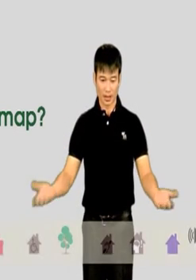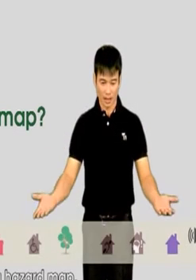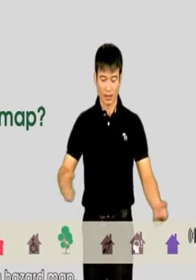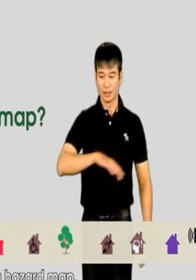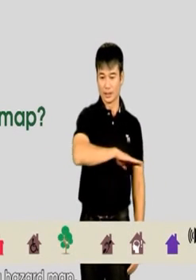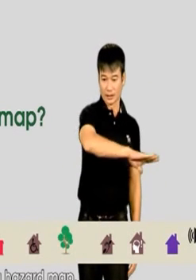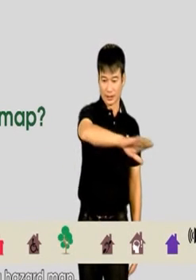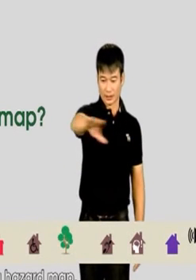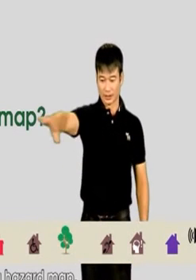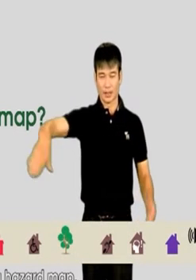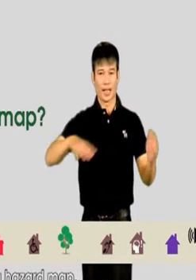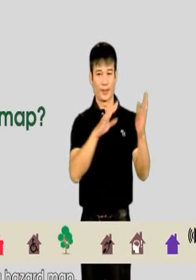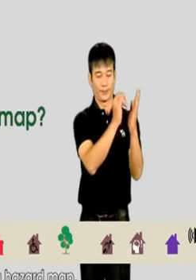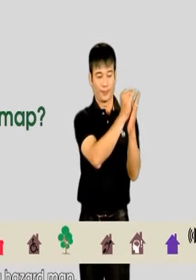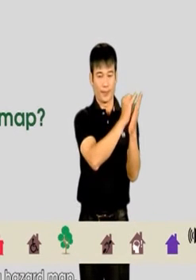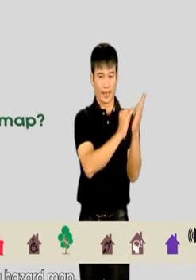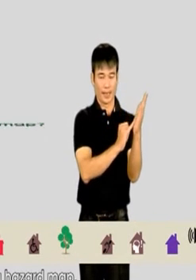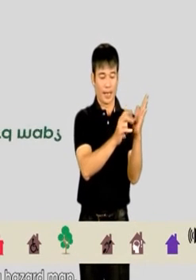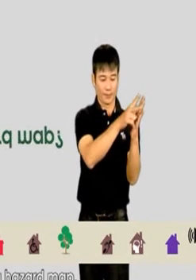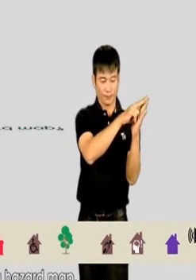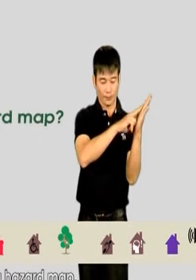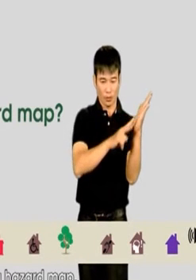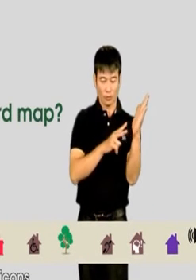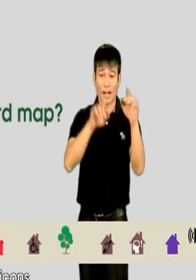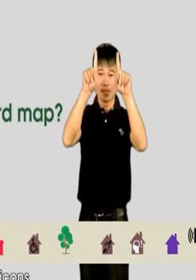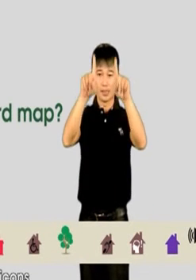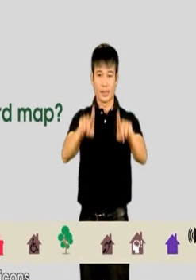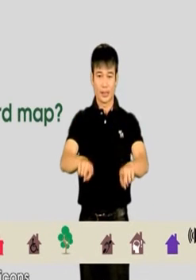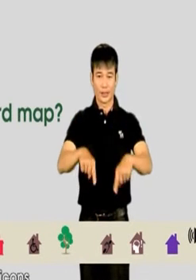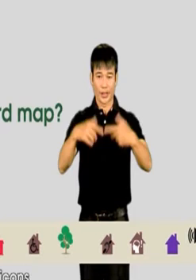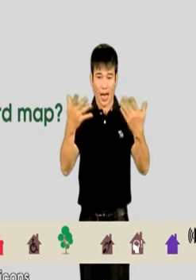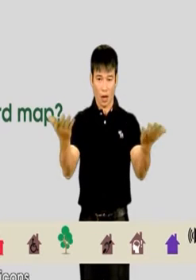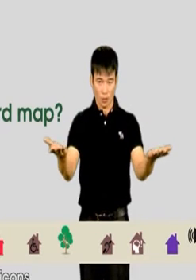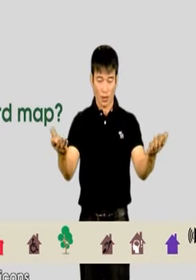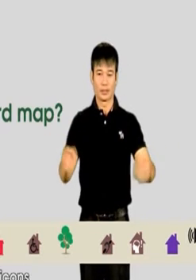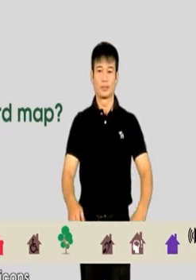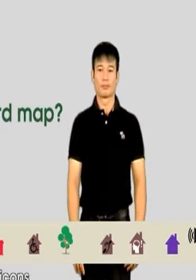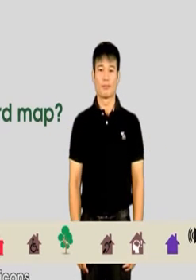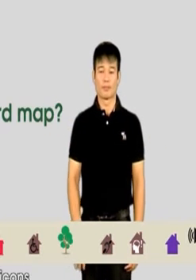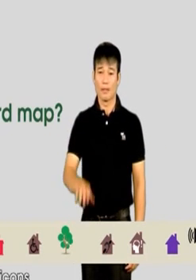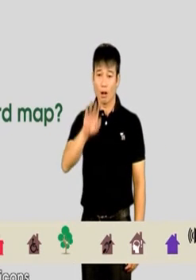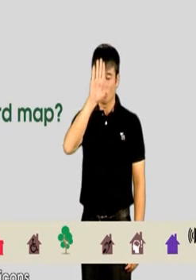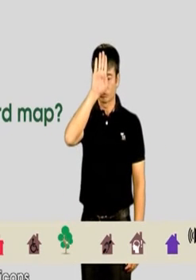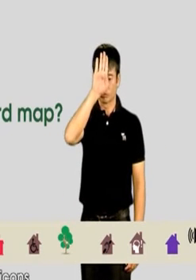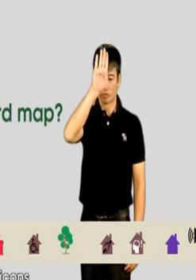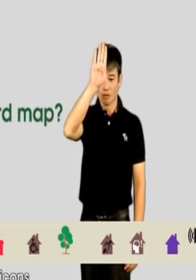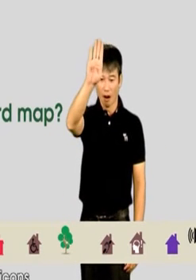We need to learn how to draw a hazard map. First of all, we find out which icons will be used on the hazard